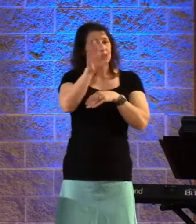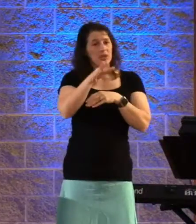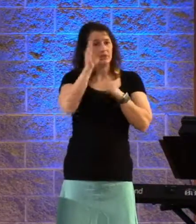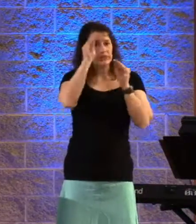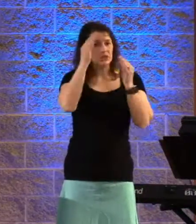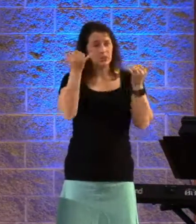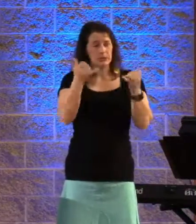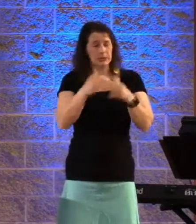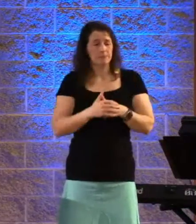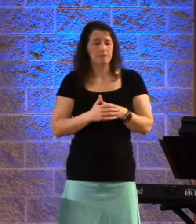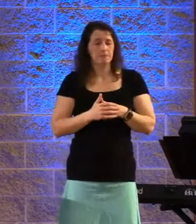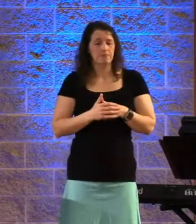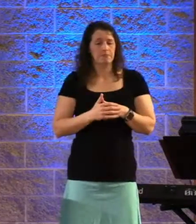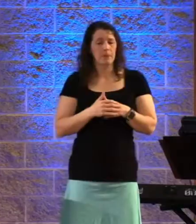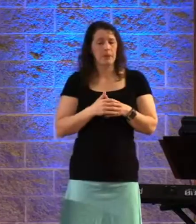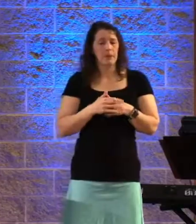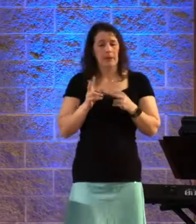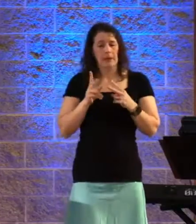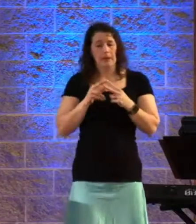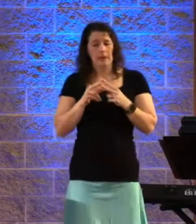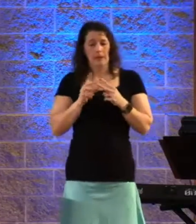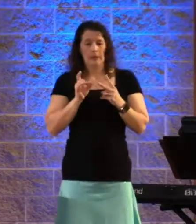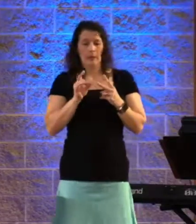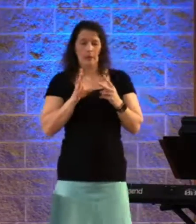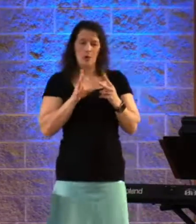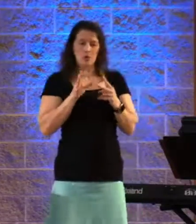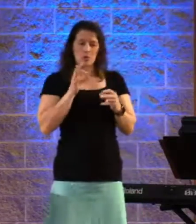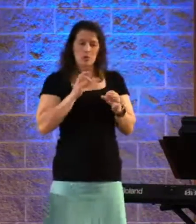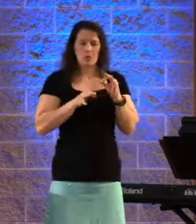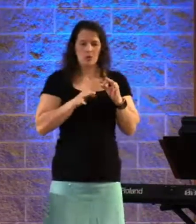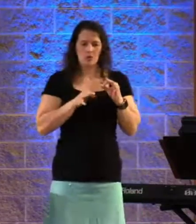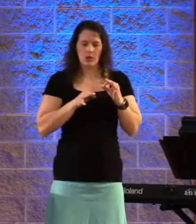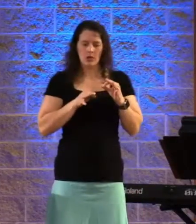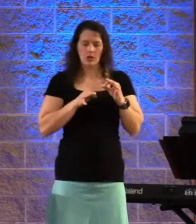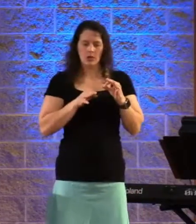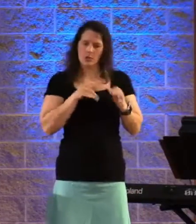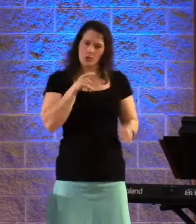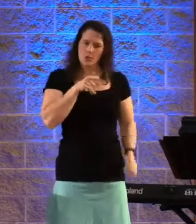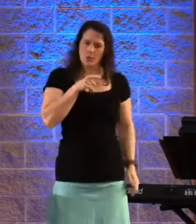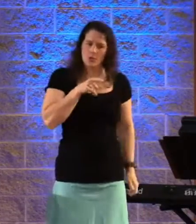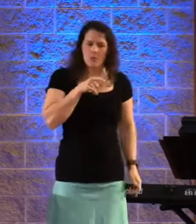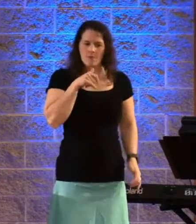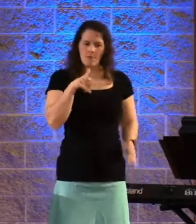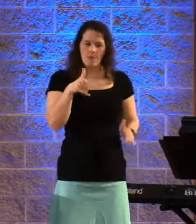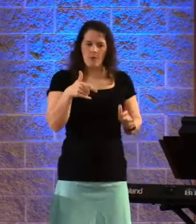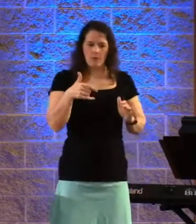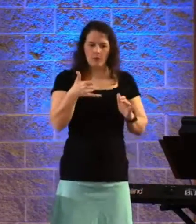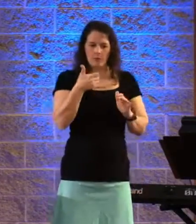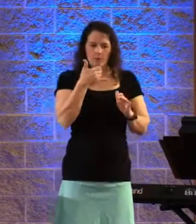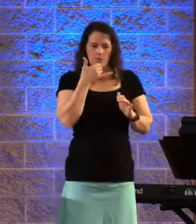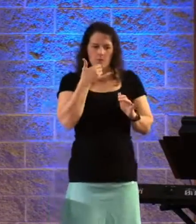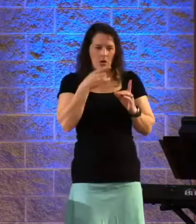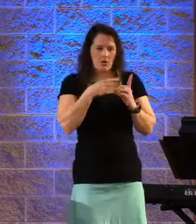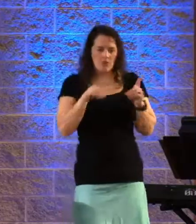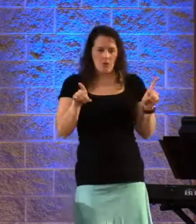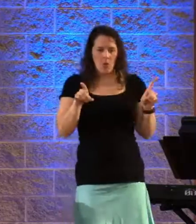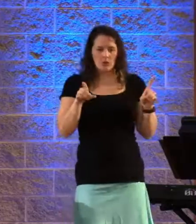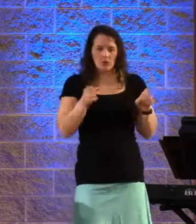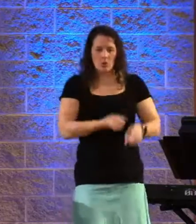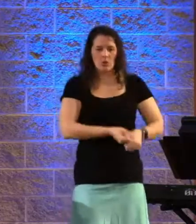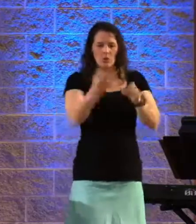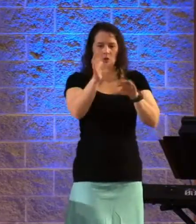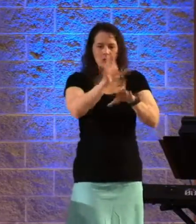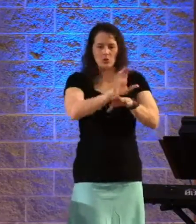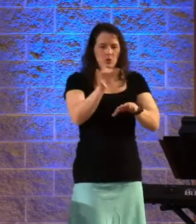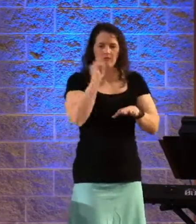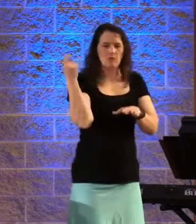it. Like I said, either there is harsh judgment for your unlawful divorce or your divorce, and you get thrown out of the